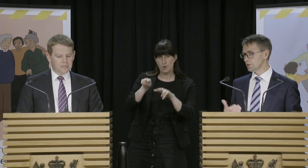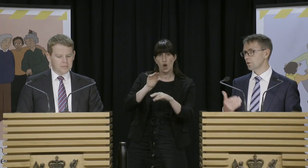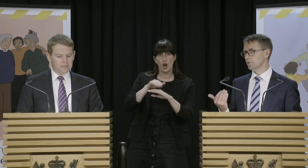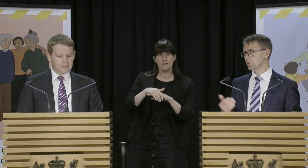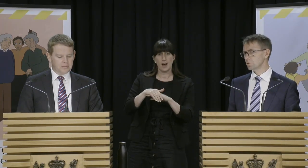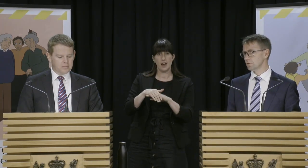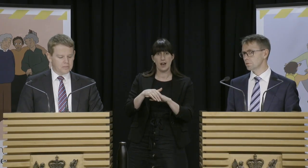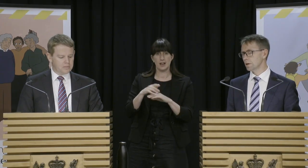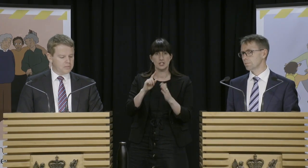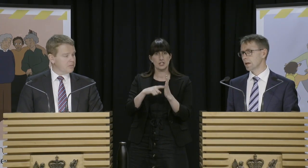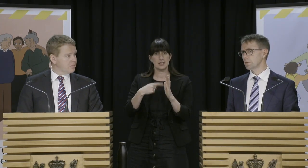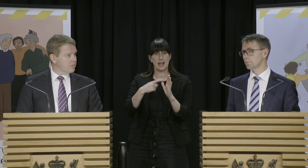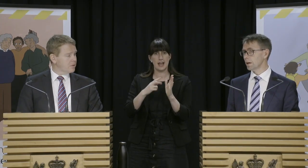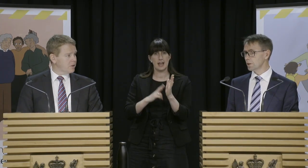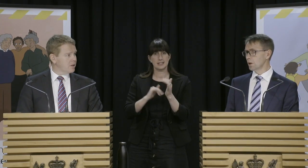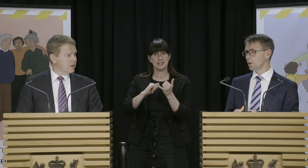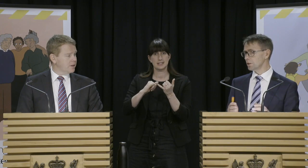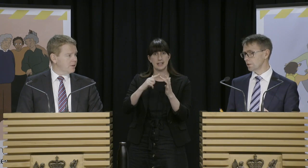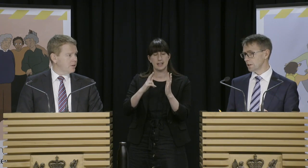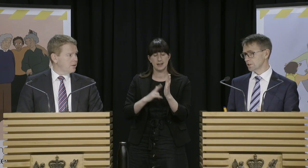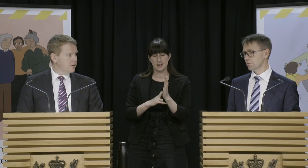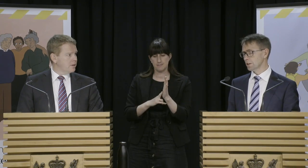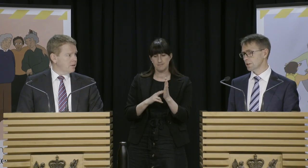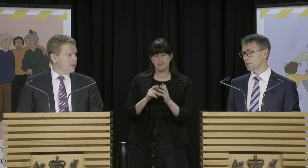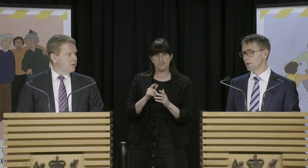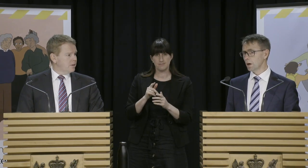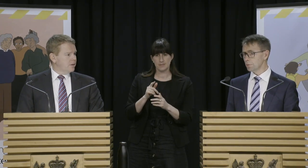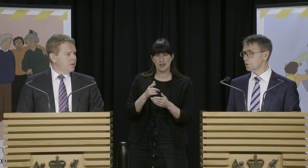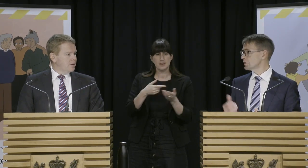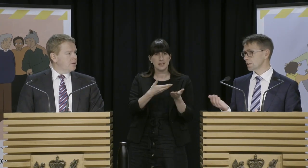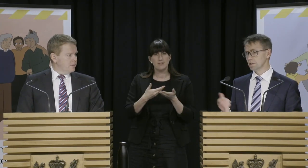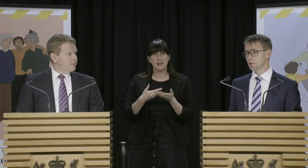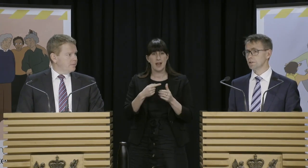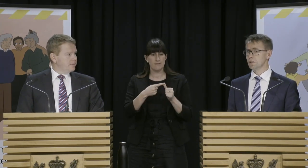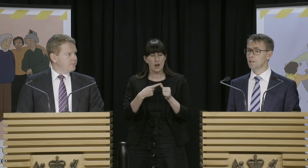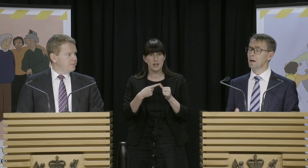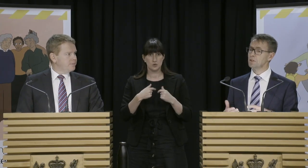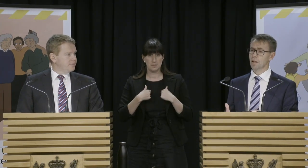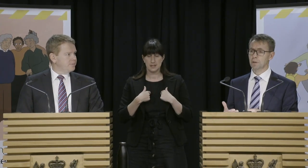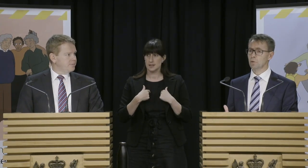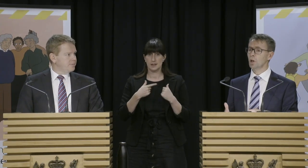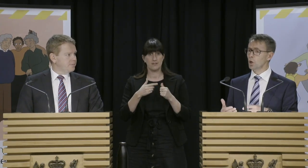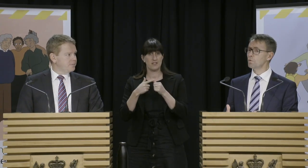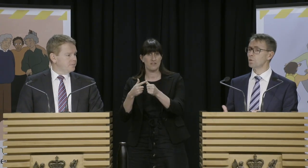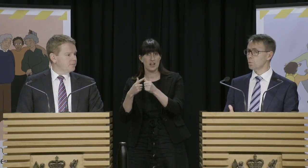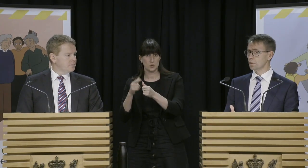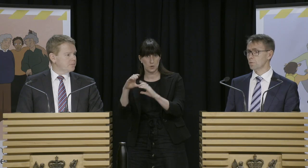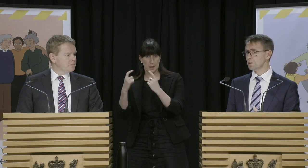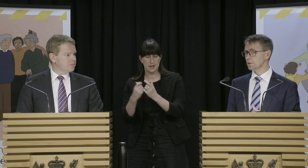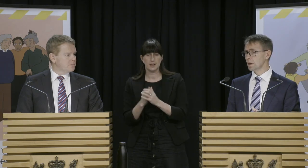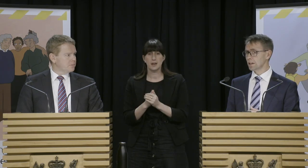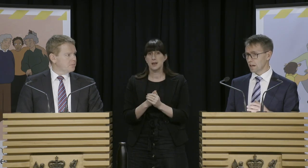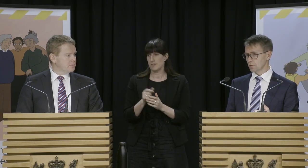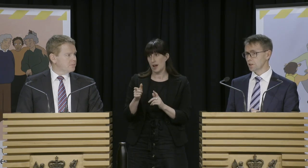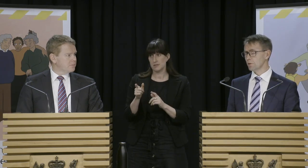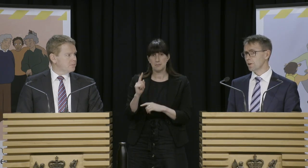to myself and through to Cabinet about when the Janssen vaccine might be used. And as the Minister said, there may be some people who, for whatever